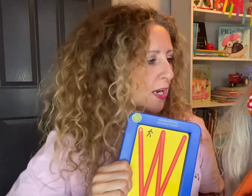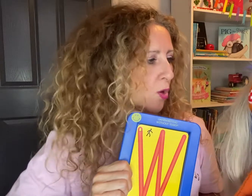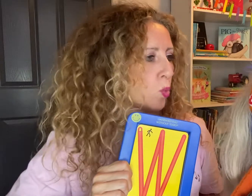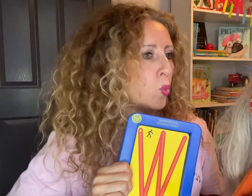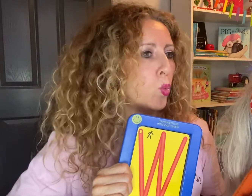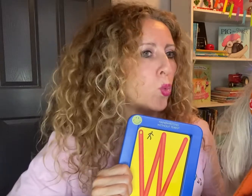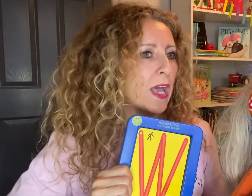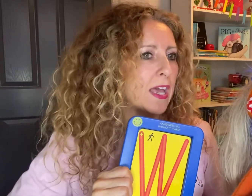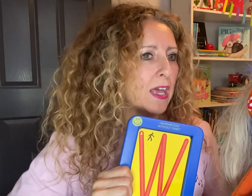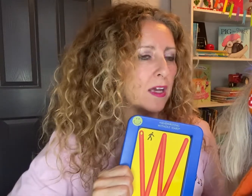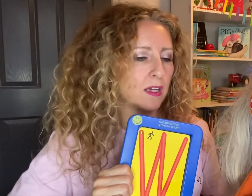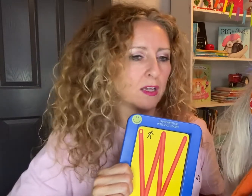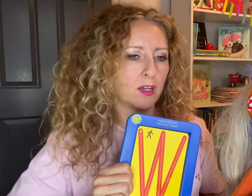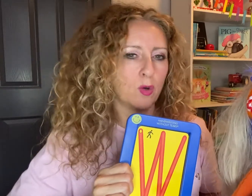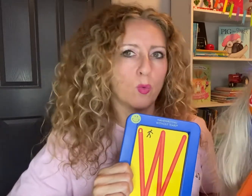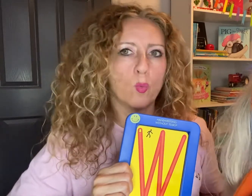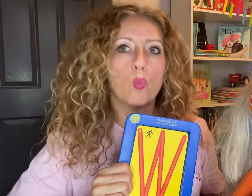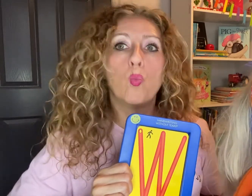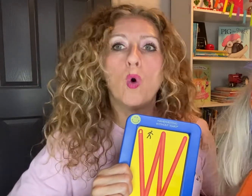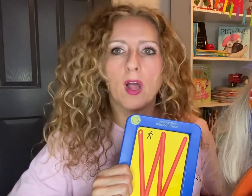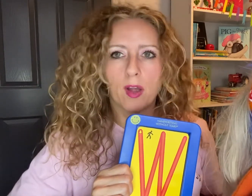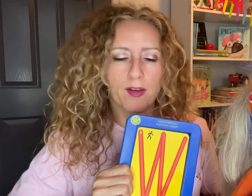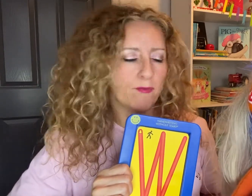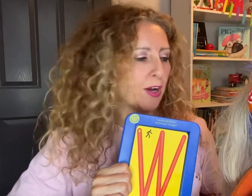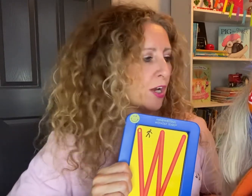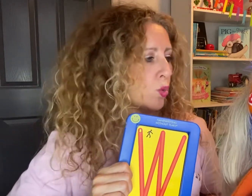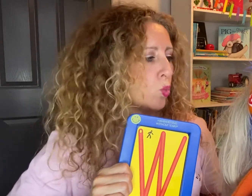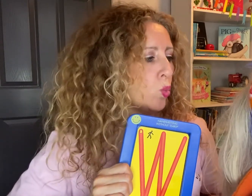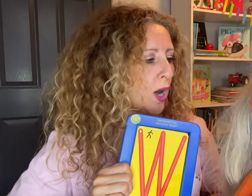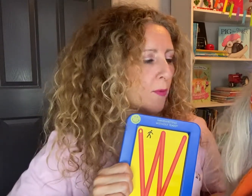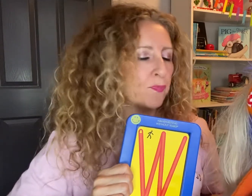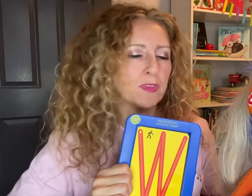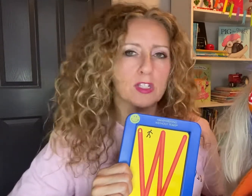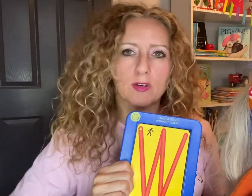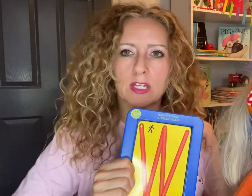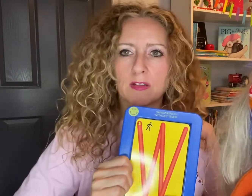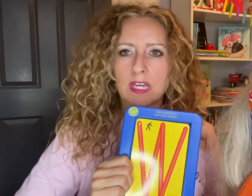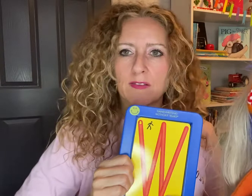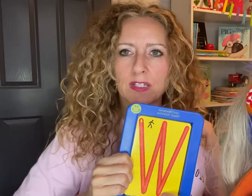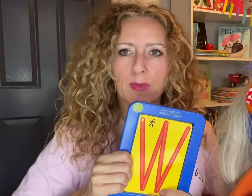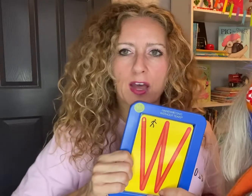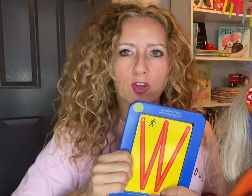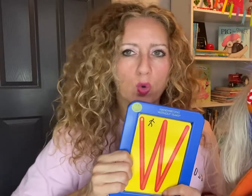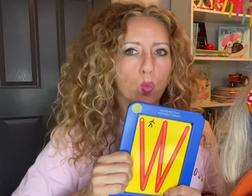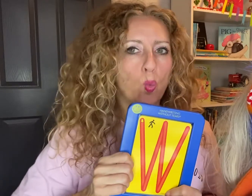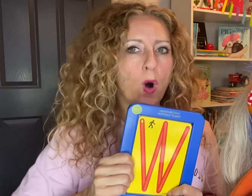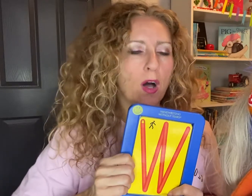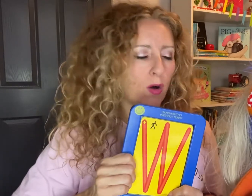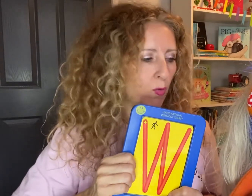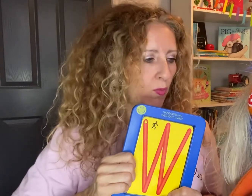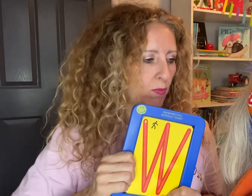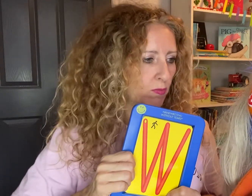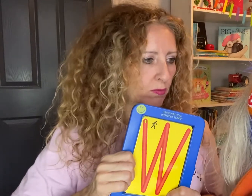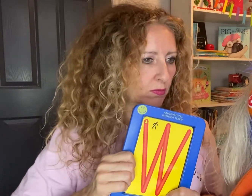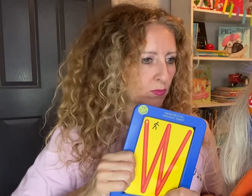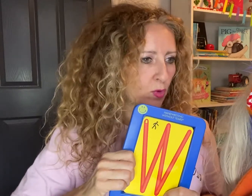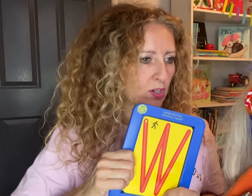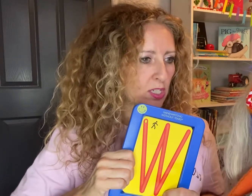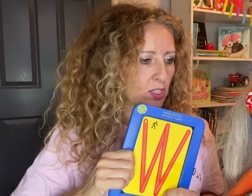hear? Wig. It's w. W. Very good. Yeah. So can you think of some other w words that start